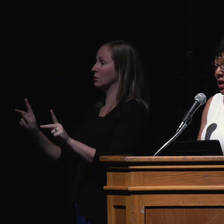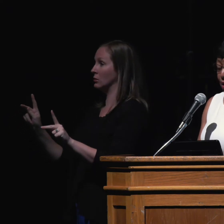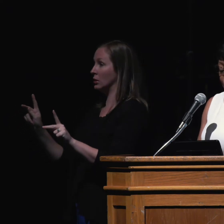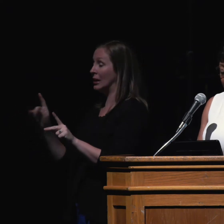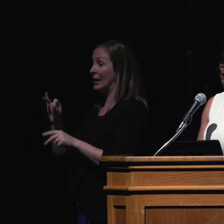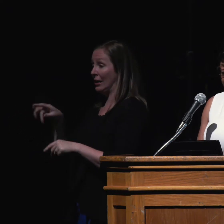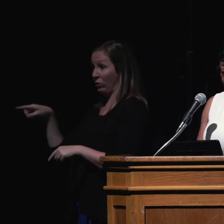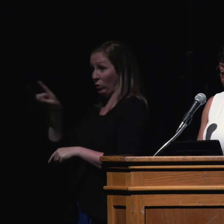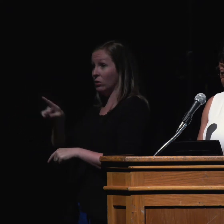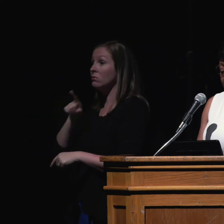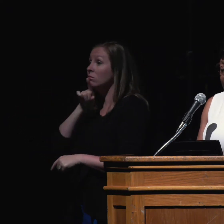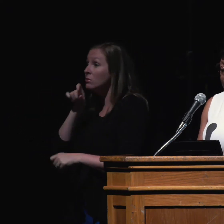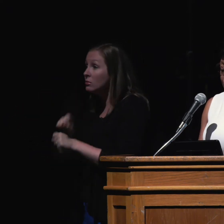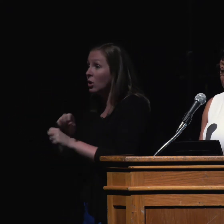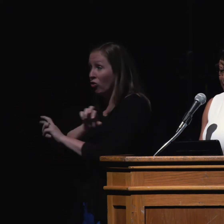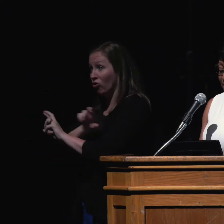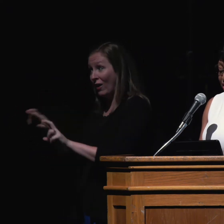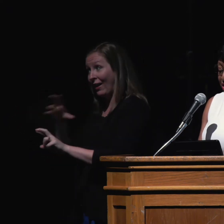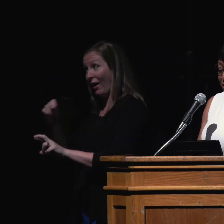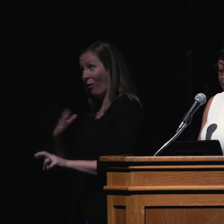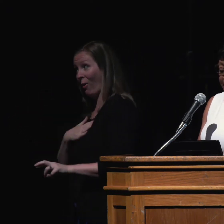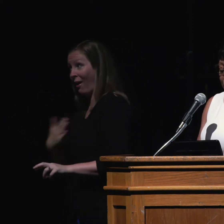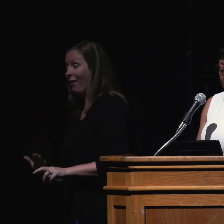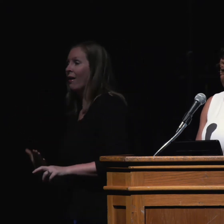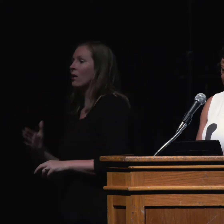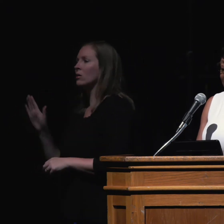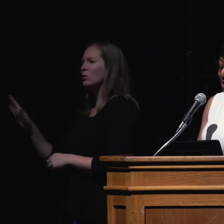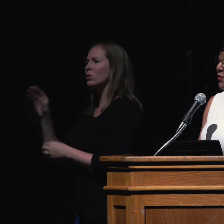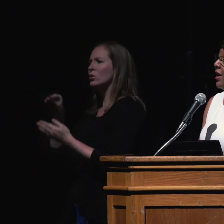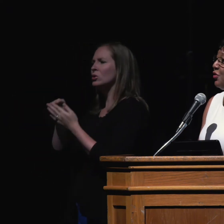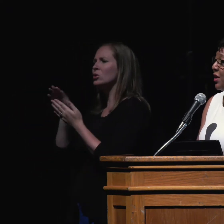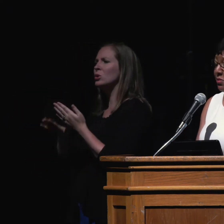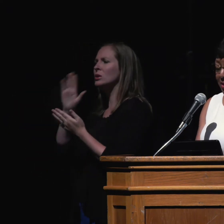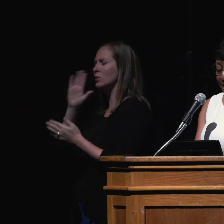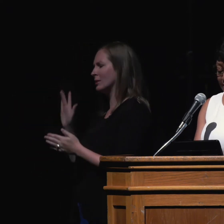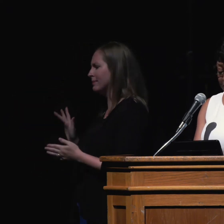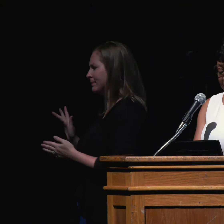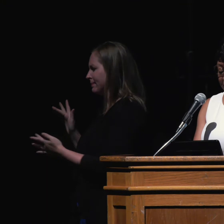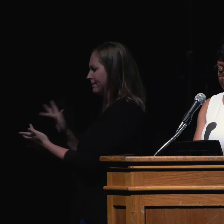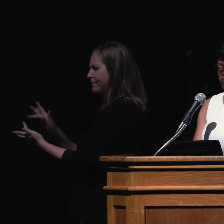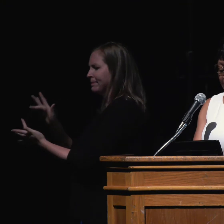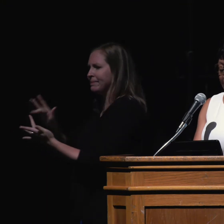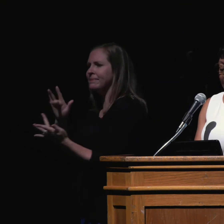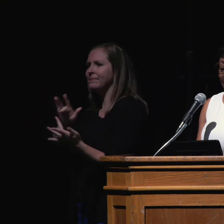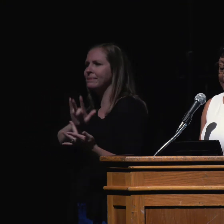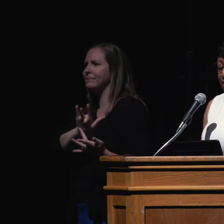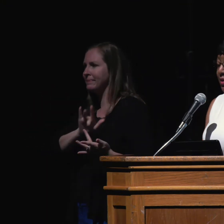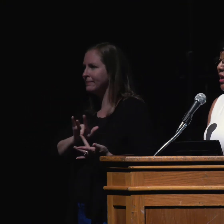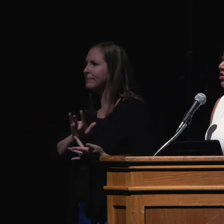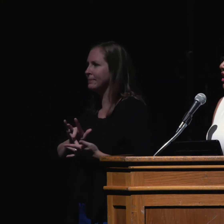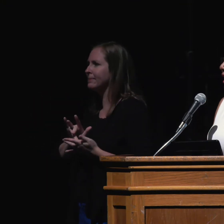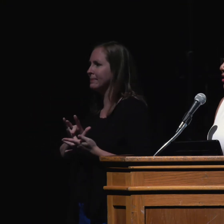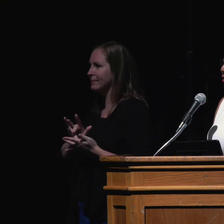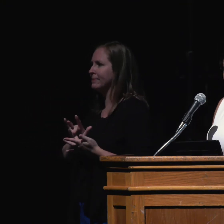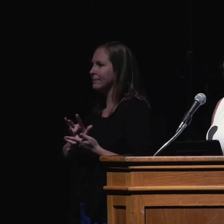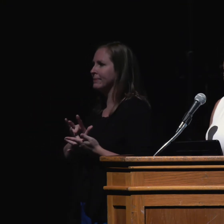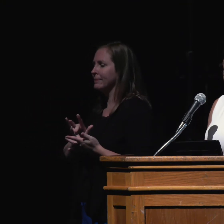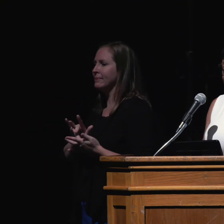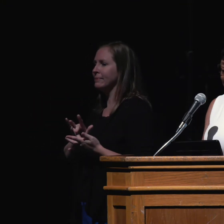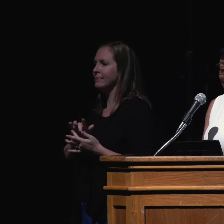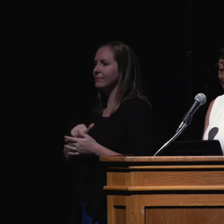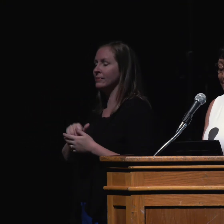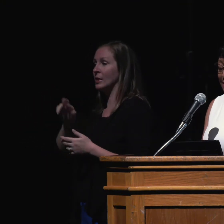truly ready and willing, you will touch your students in ways you may never have dreamed possible. As noted educator